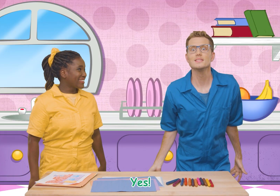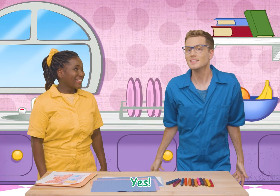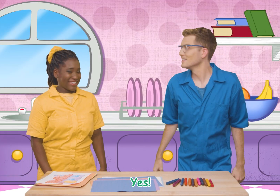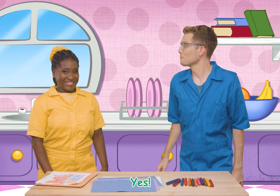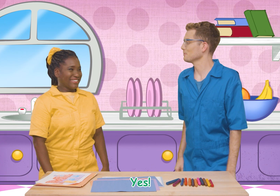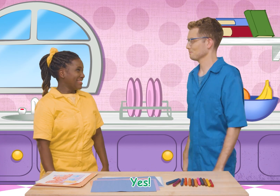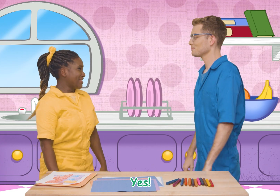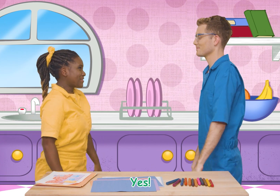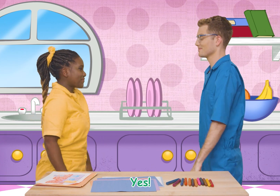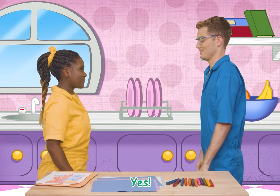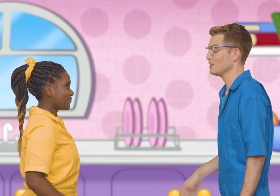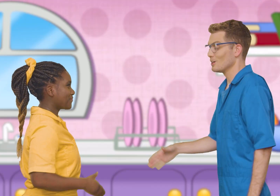Yes!